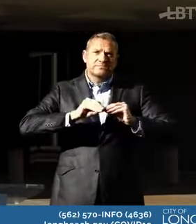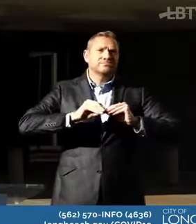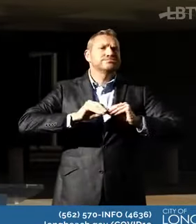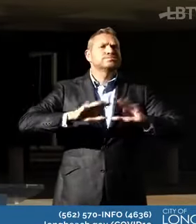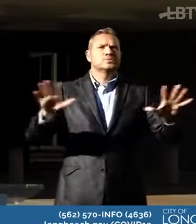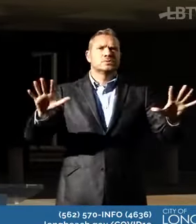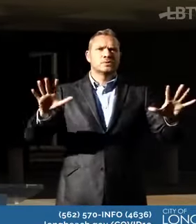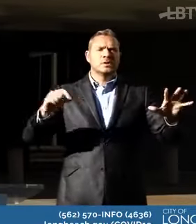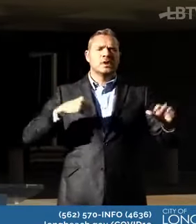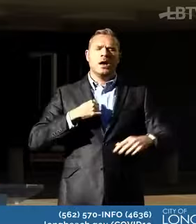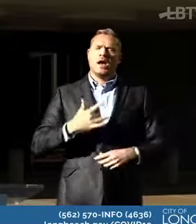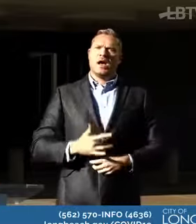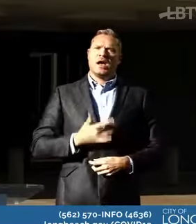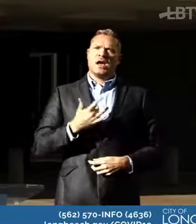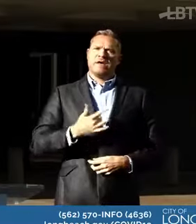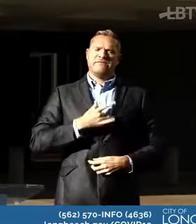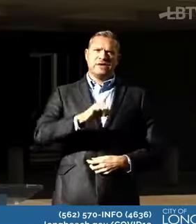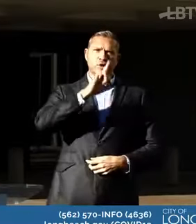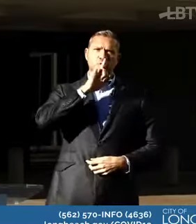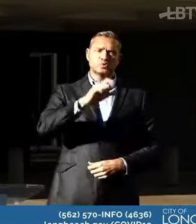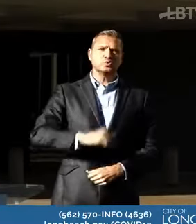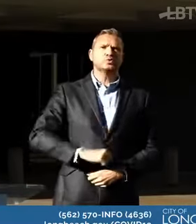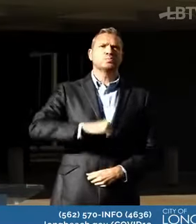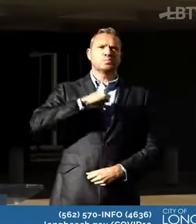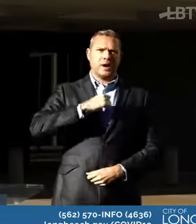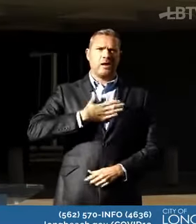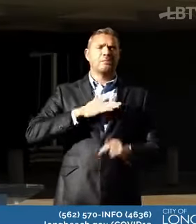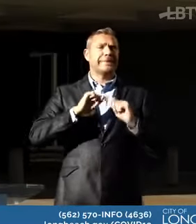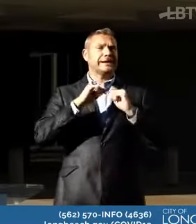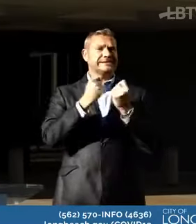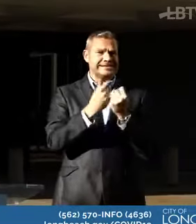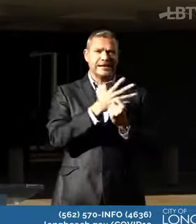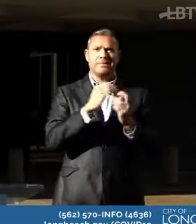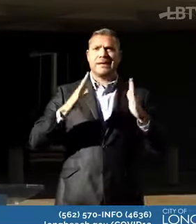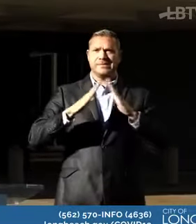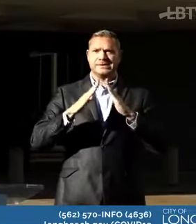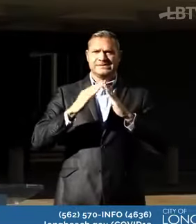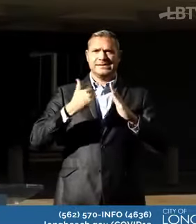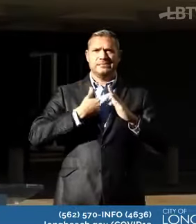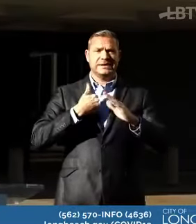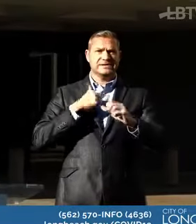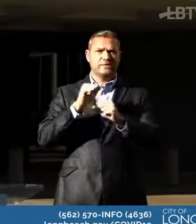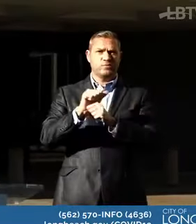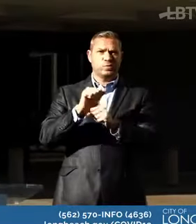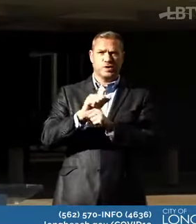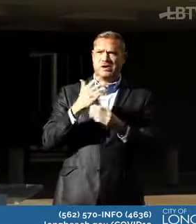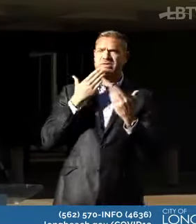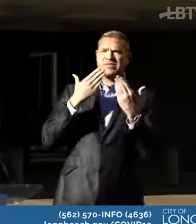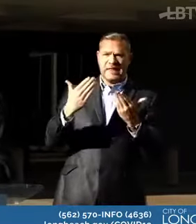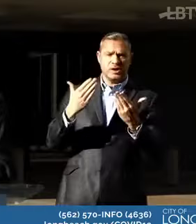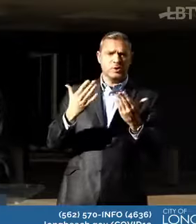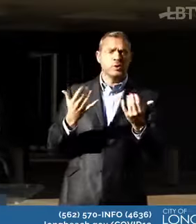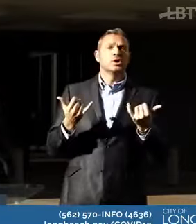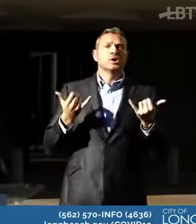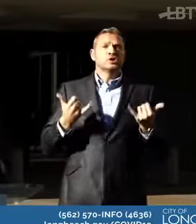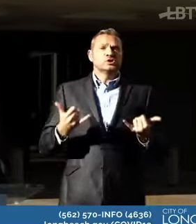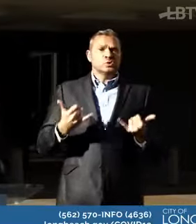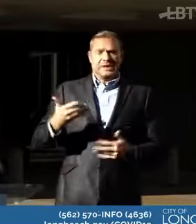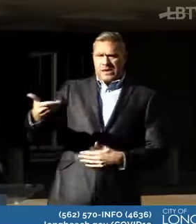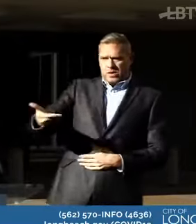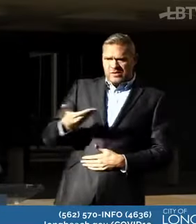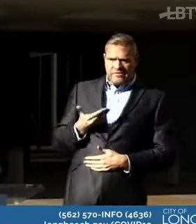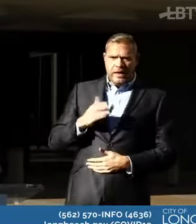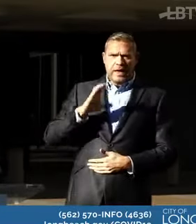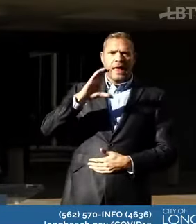proud of my team and in the city in which I live and work. Thank you. And I'd like to invite now Carolyn Caldwell,